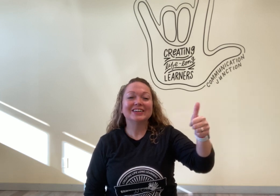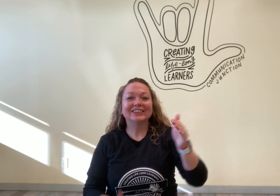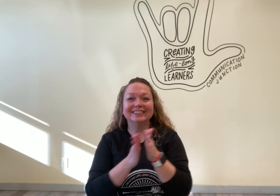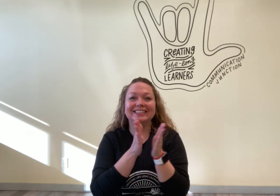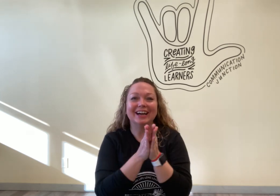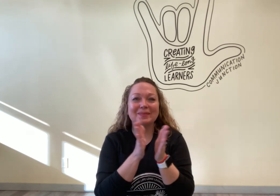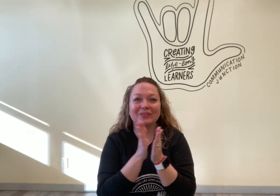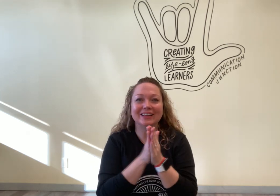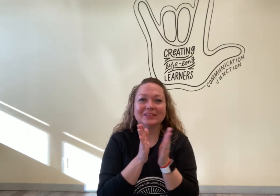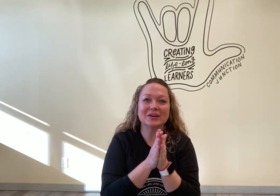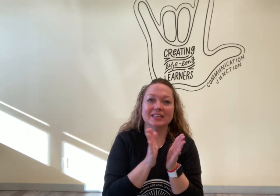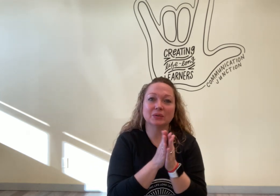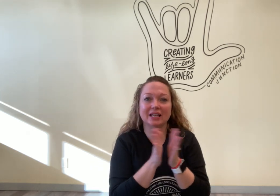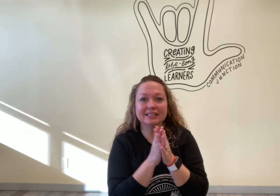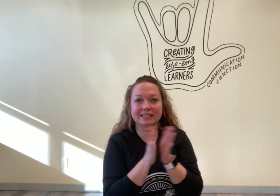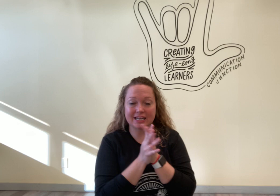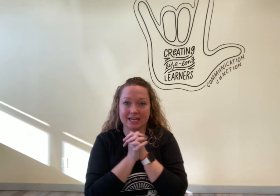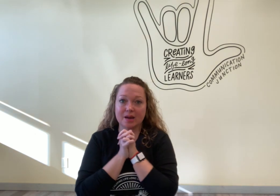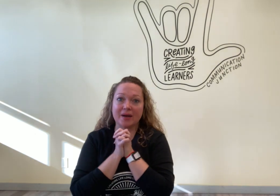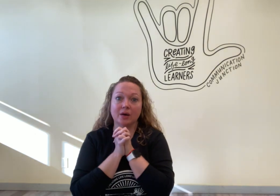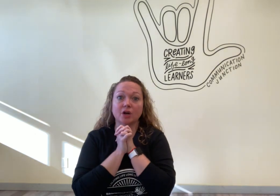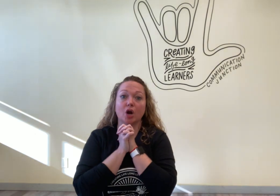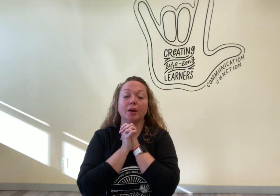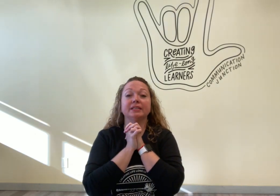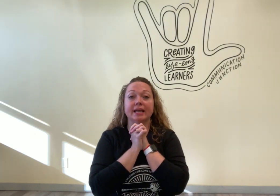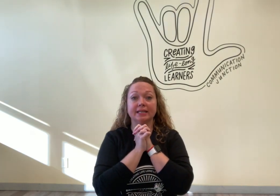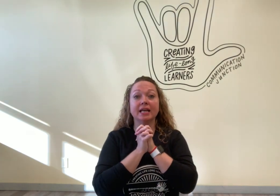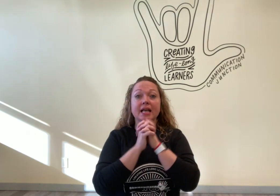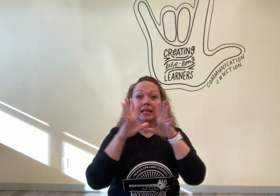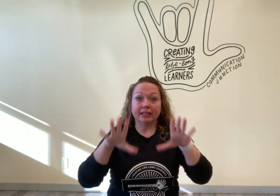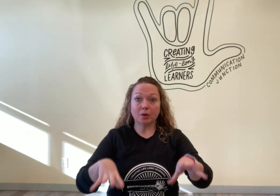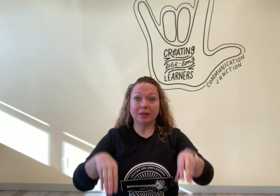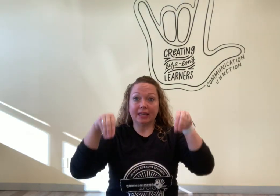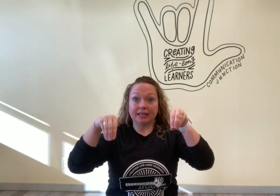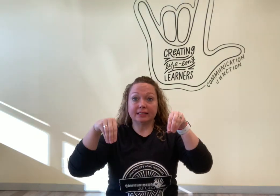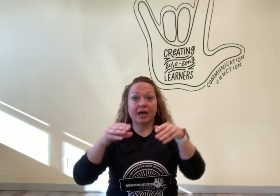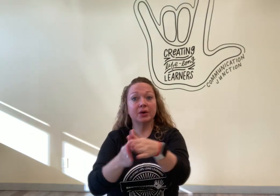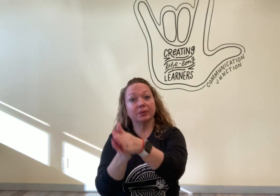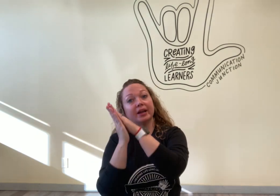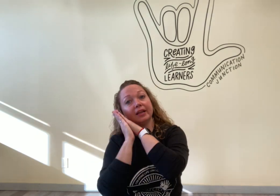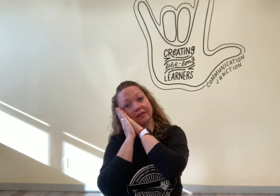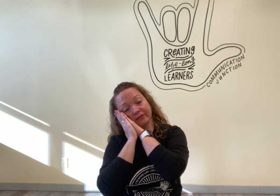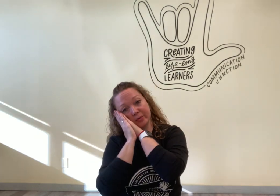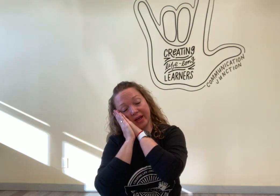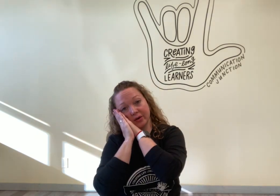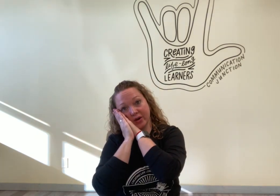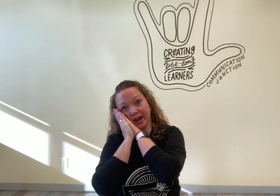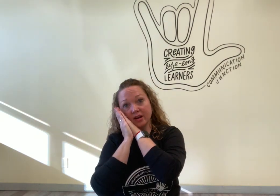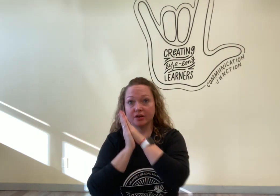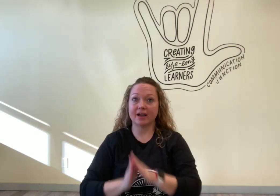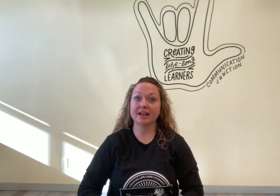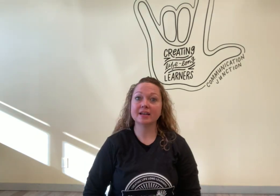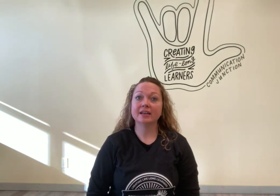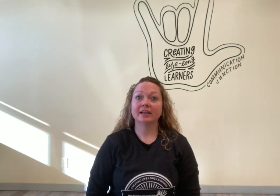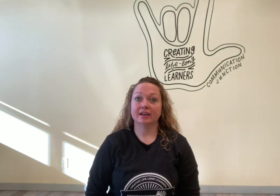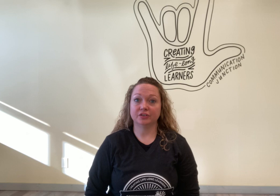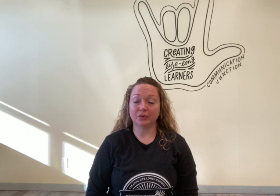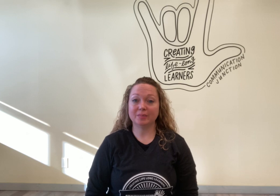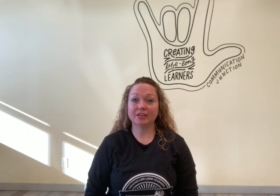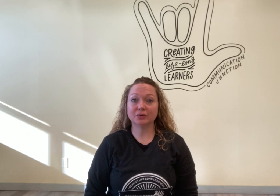Good job, friends. Okay, so let's sing about our 10 little blankets ready for bed, okay? Are you ready? Here, join me in doing it.